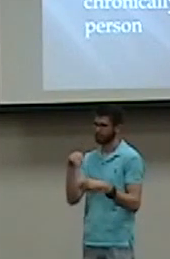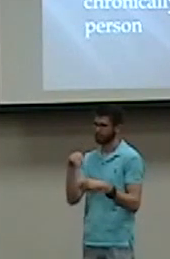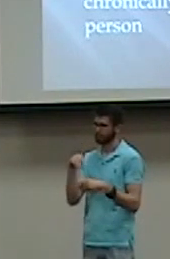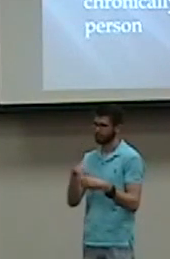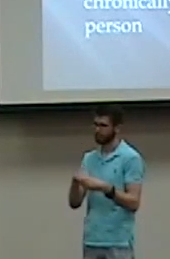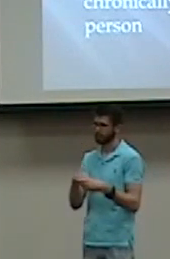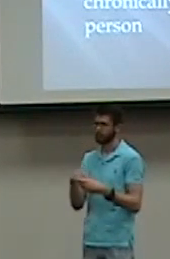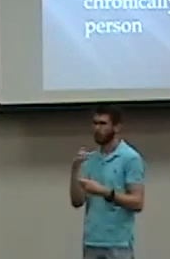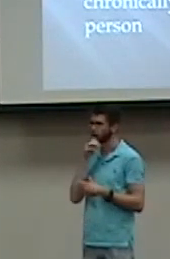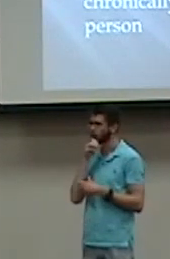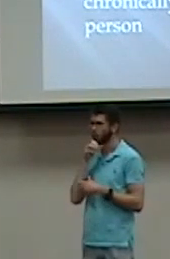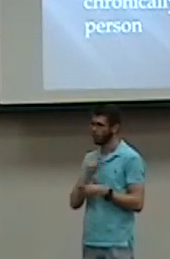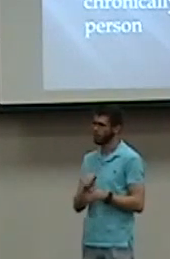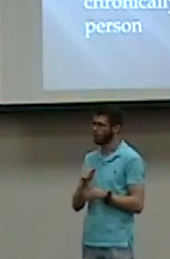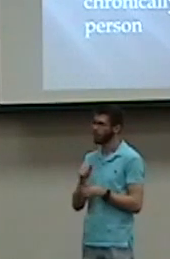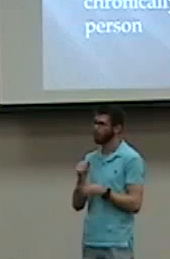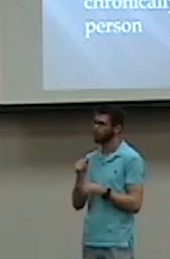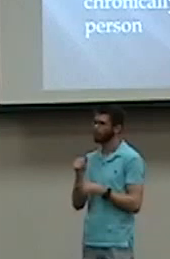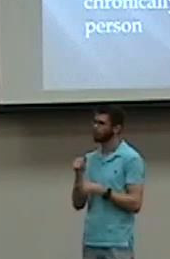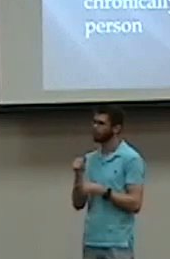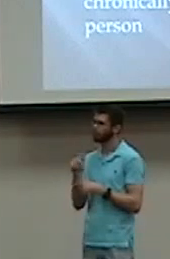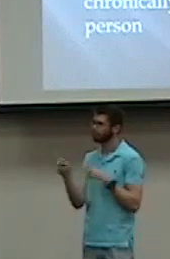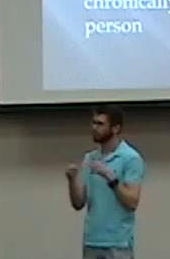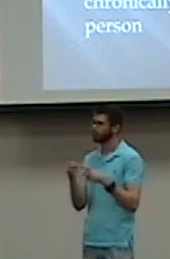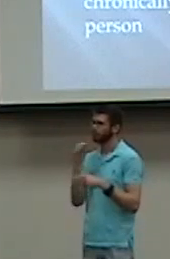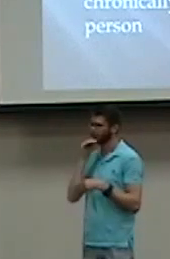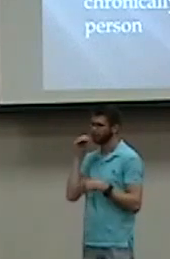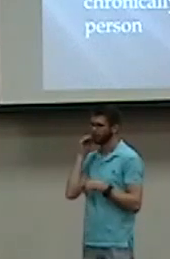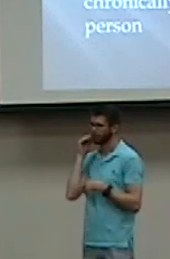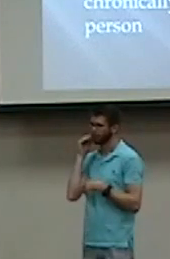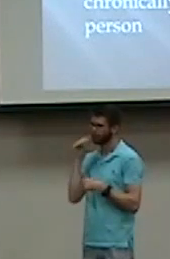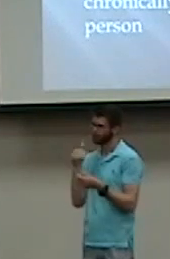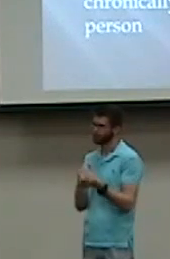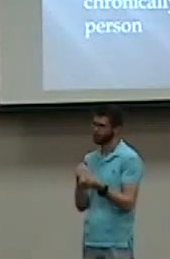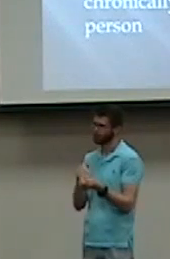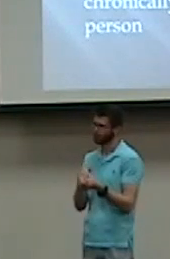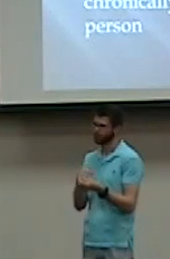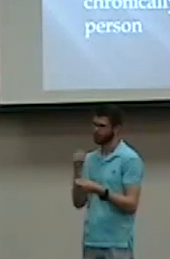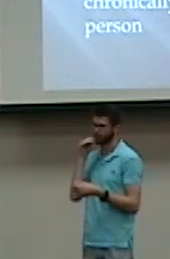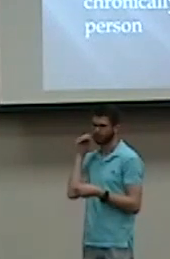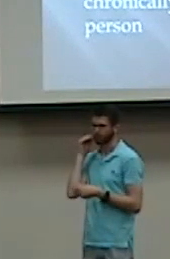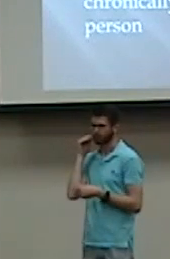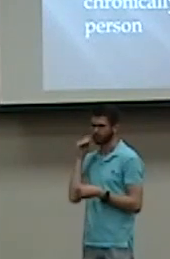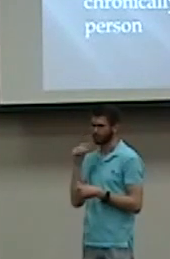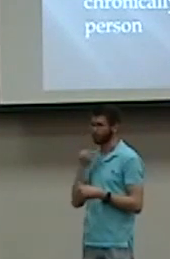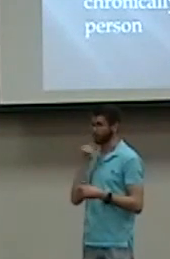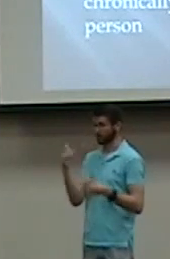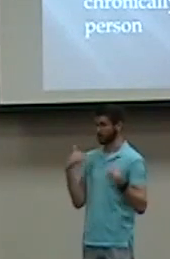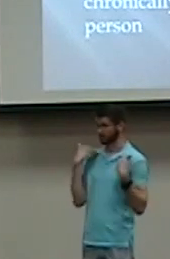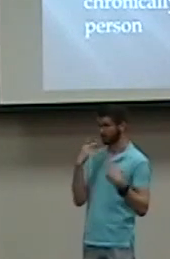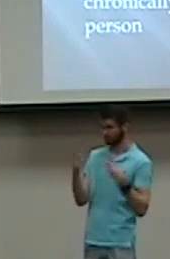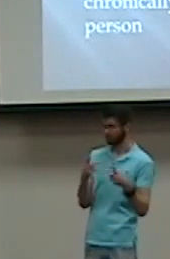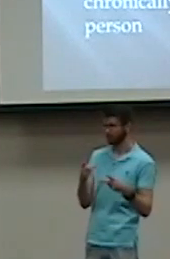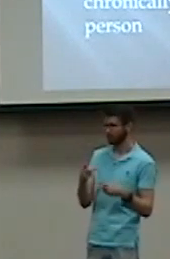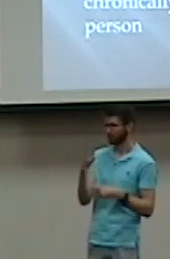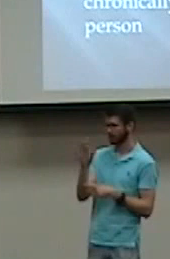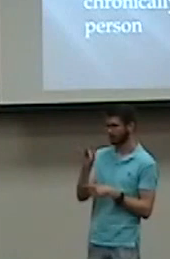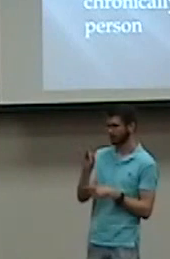old folks' home. They are young. They are from 18 years of age all the way up to 64.